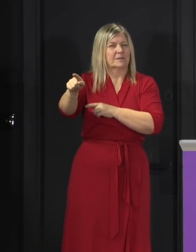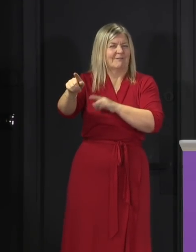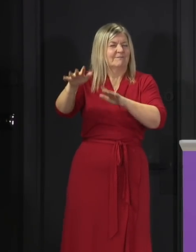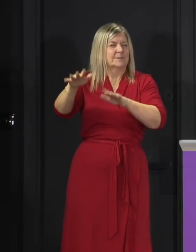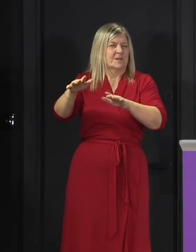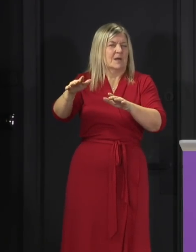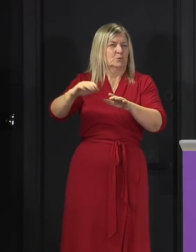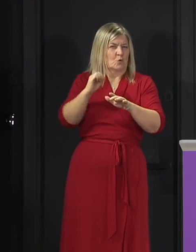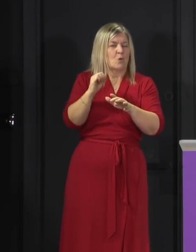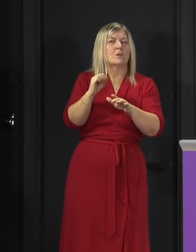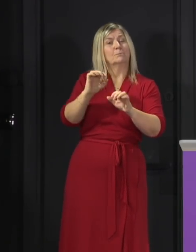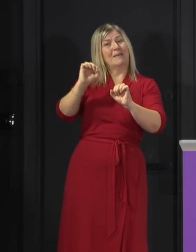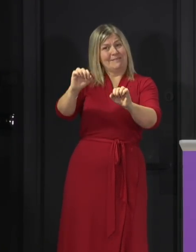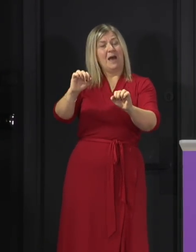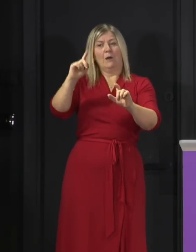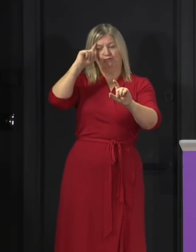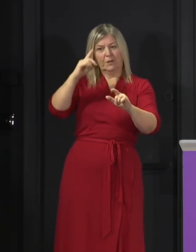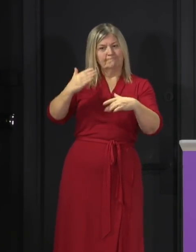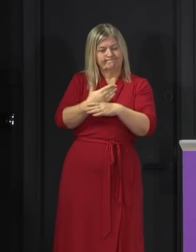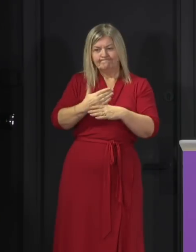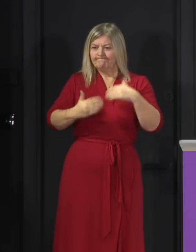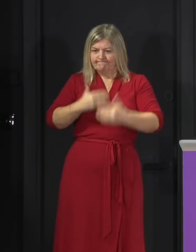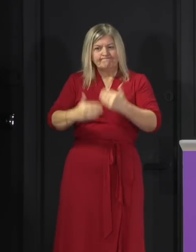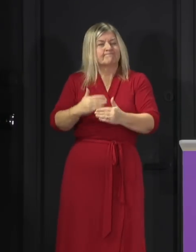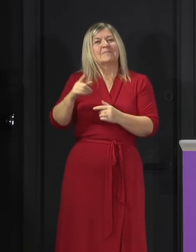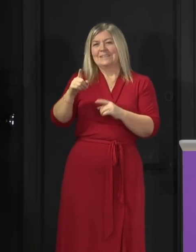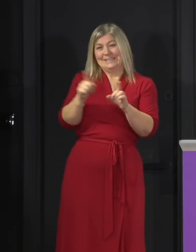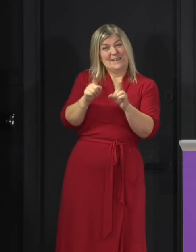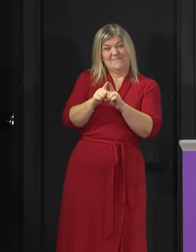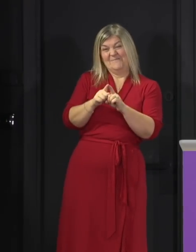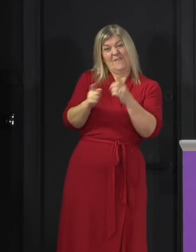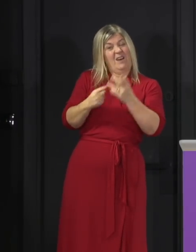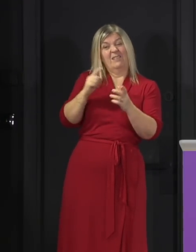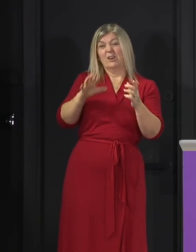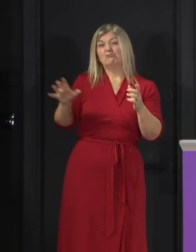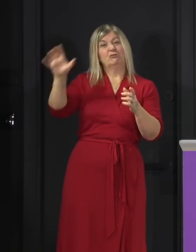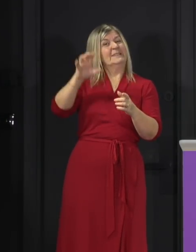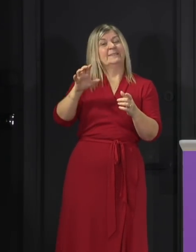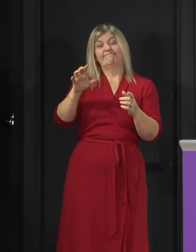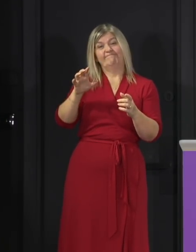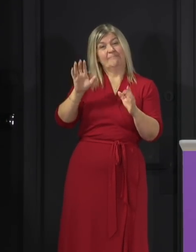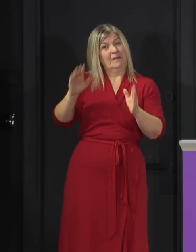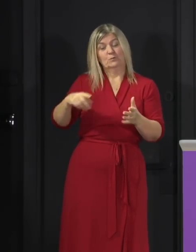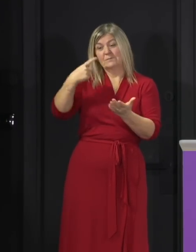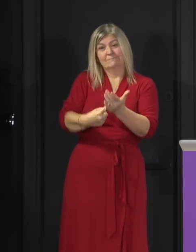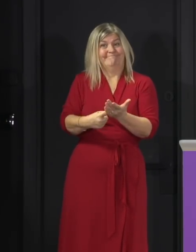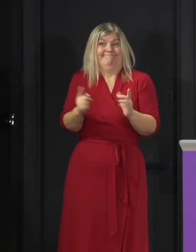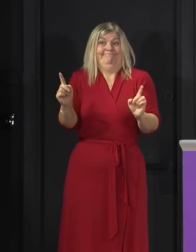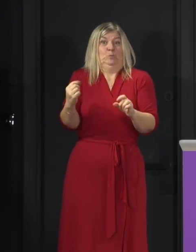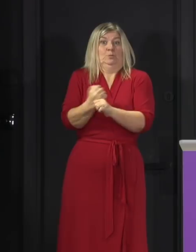And I think that pragmatism is something that all countries are having to factor into their decisions. But, I think